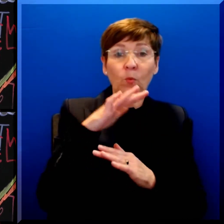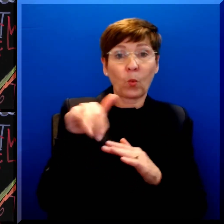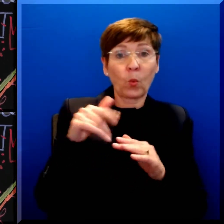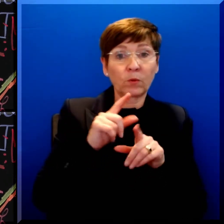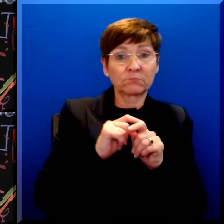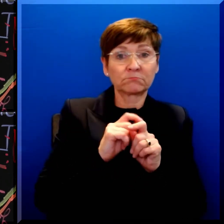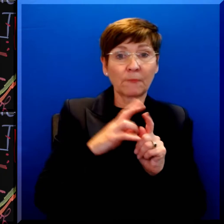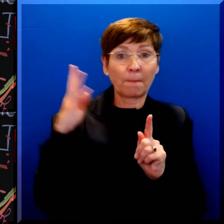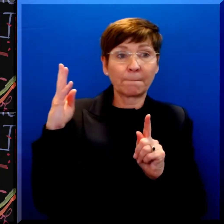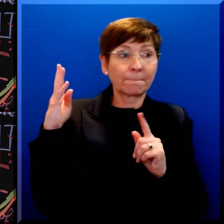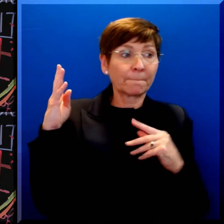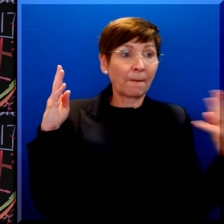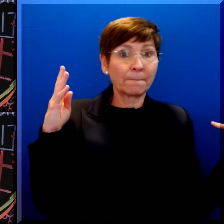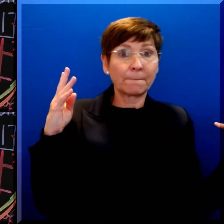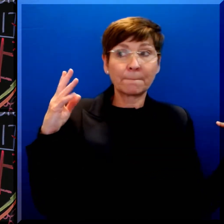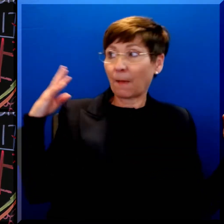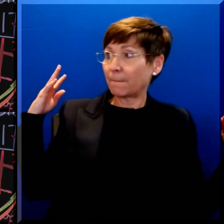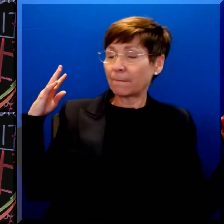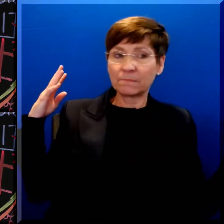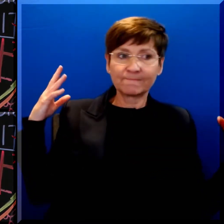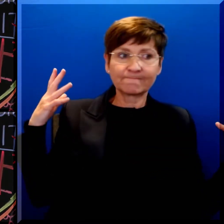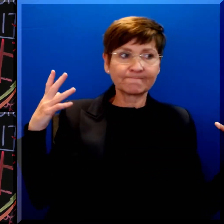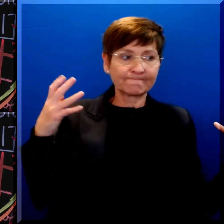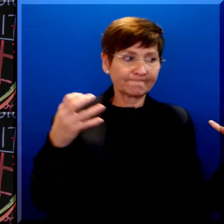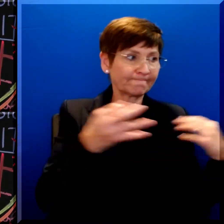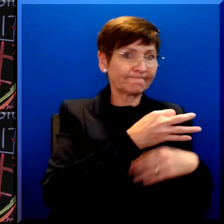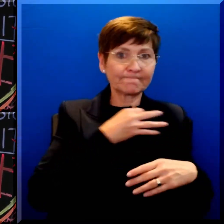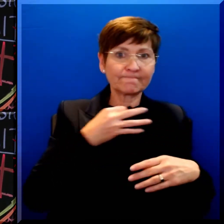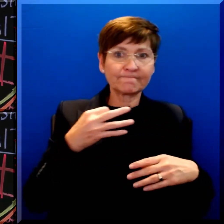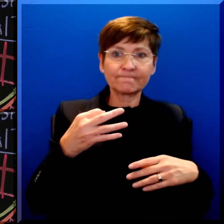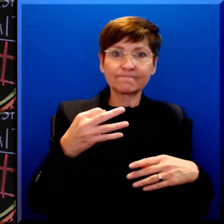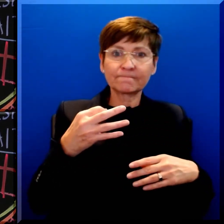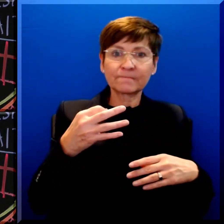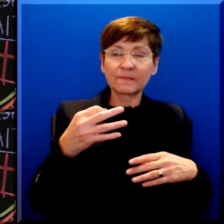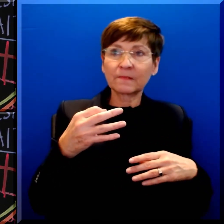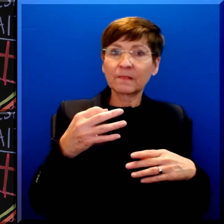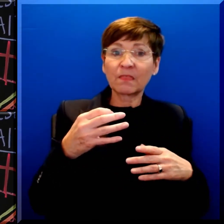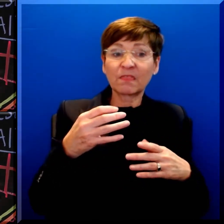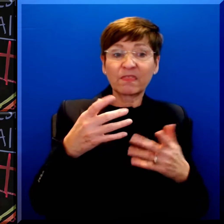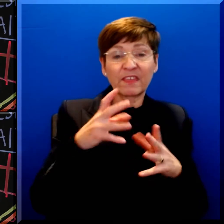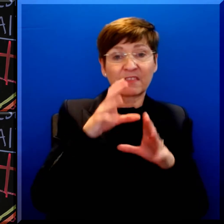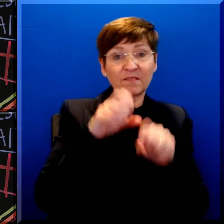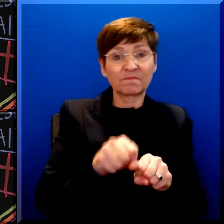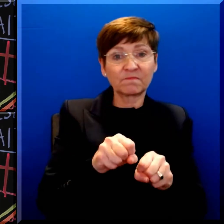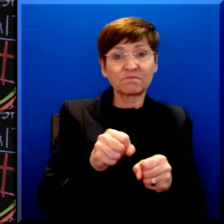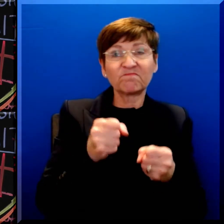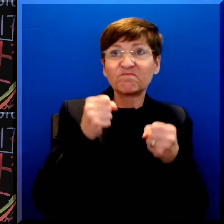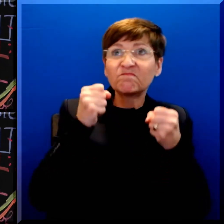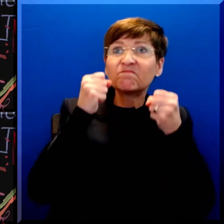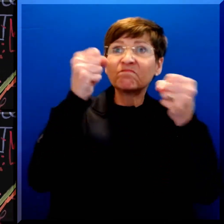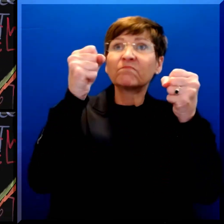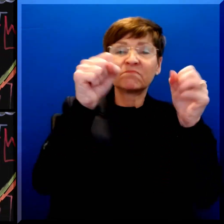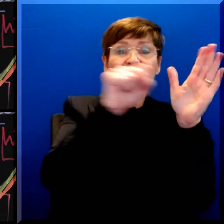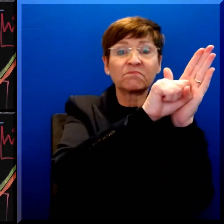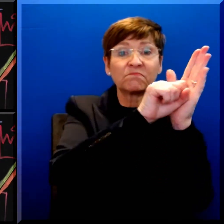of his own. And he had a hard question for God. He said, why, my God, have you forsaken me? I don't